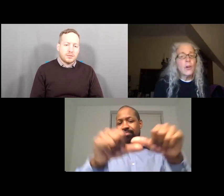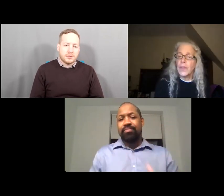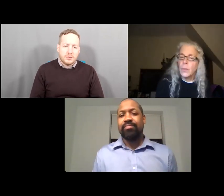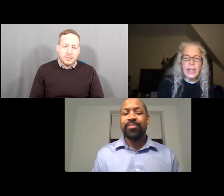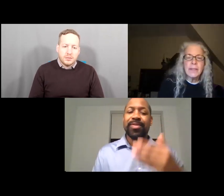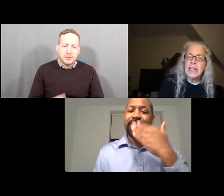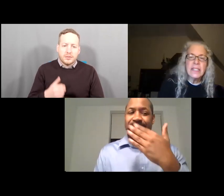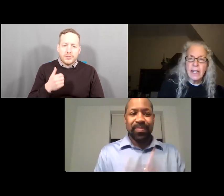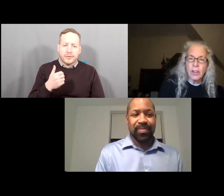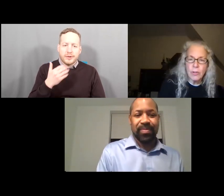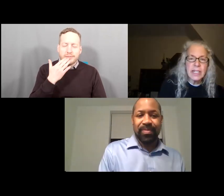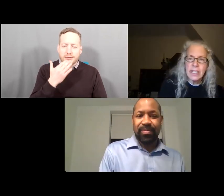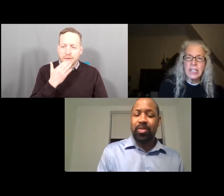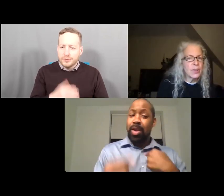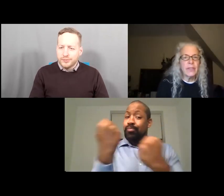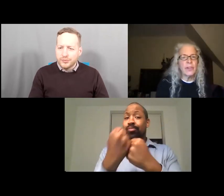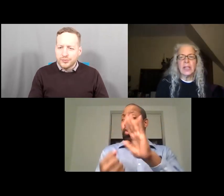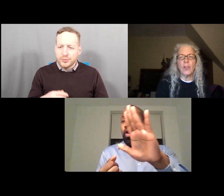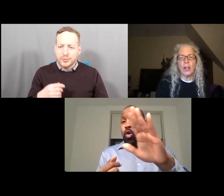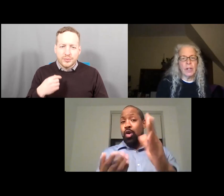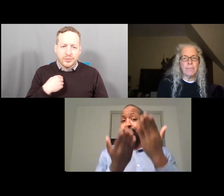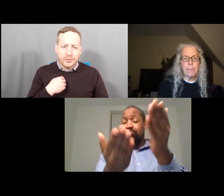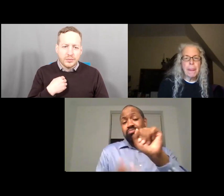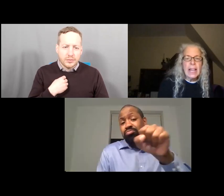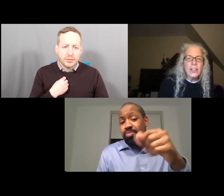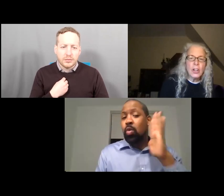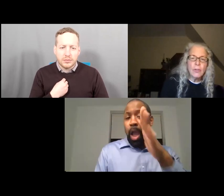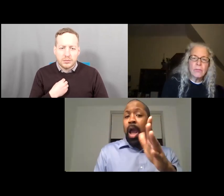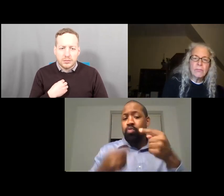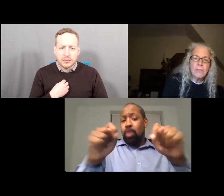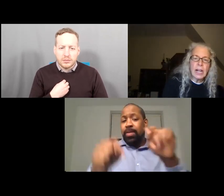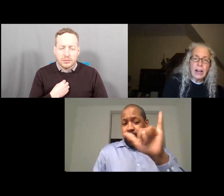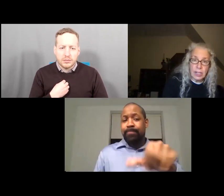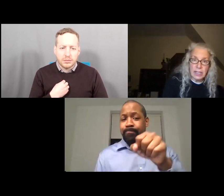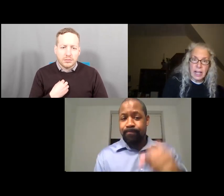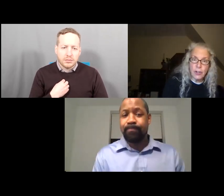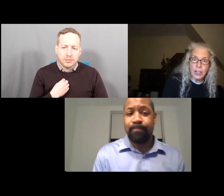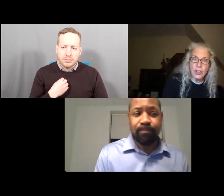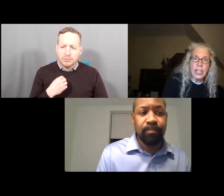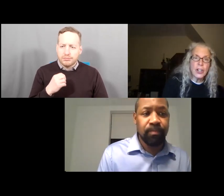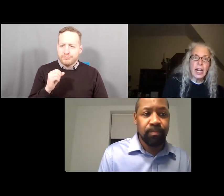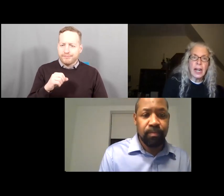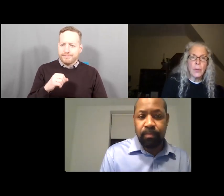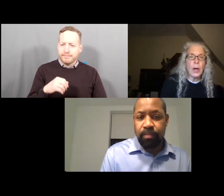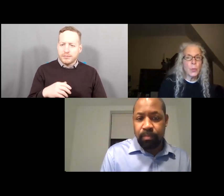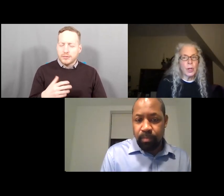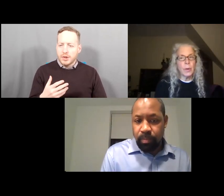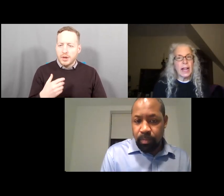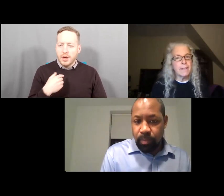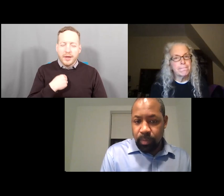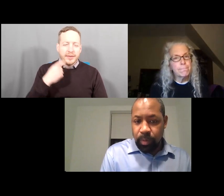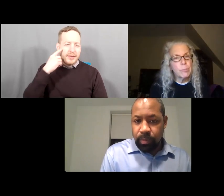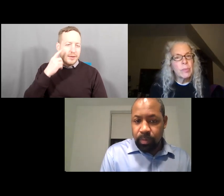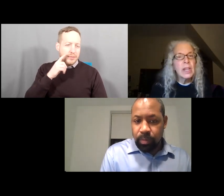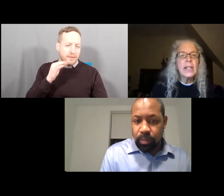I don't think we can be standalone successfully in the long run. So I really like your suggestion and I want to work with